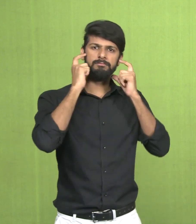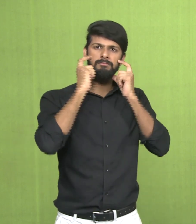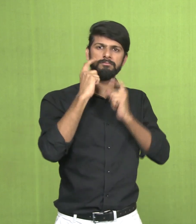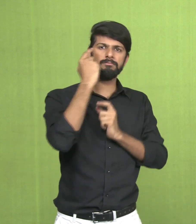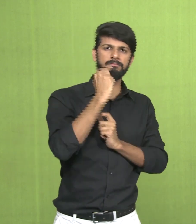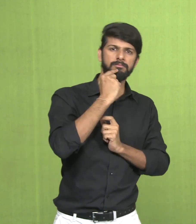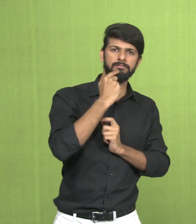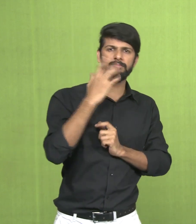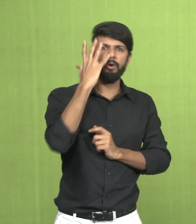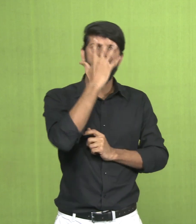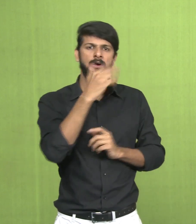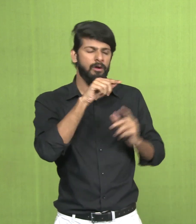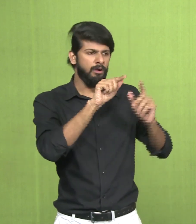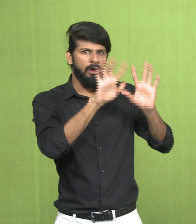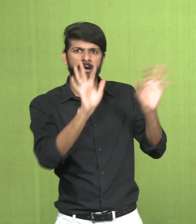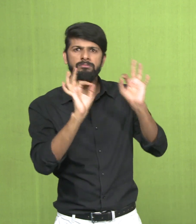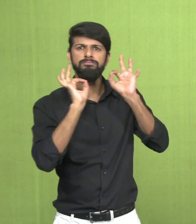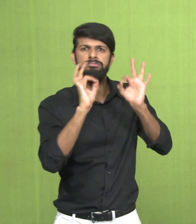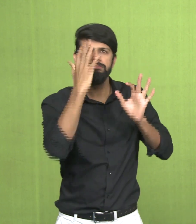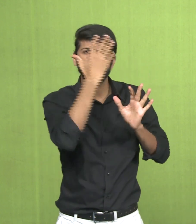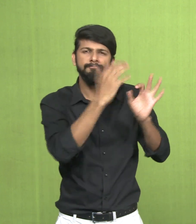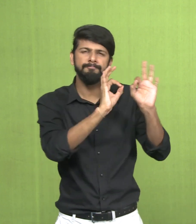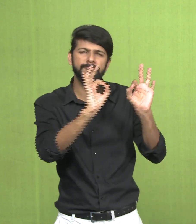have expressive faces.